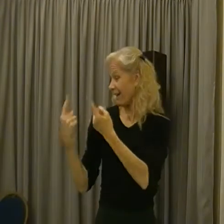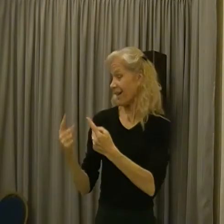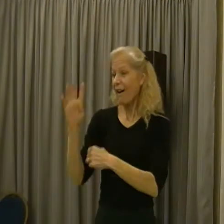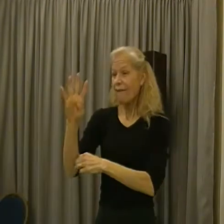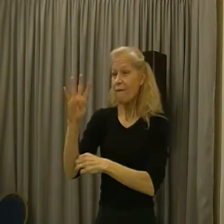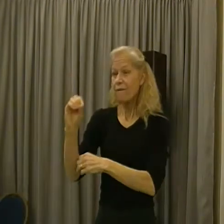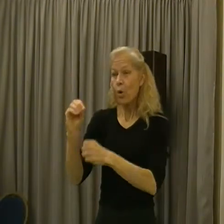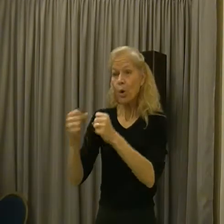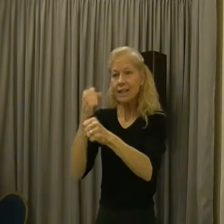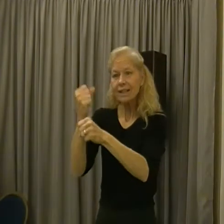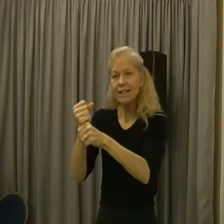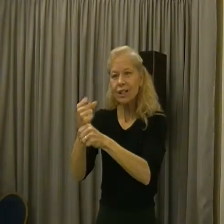the world's strongest man is today?